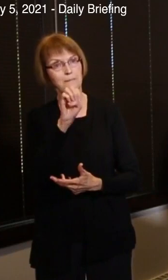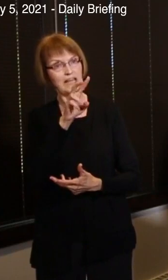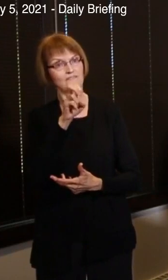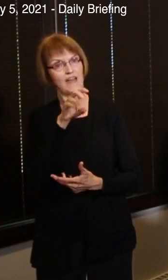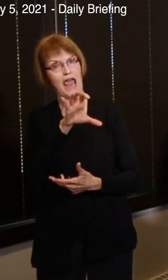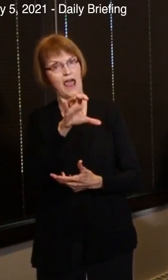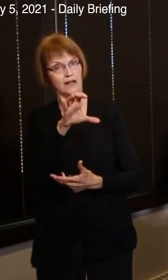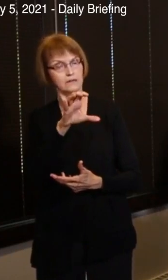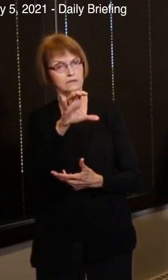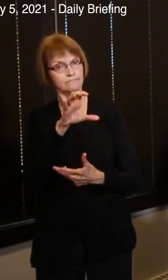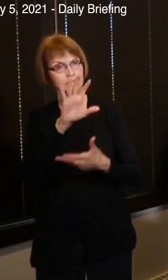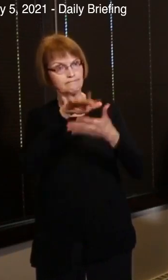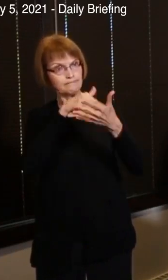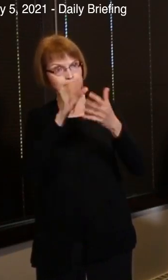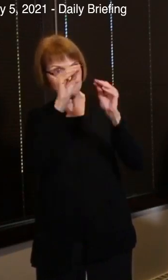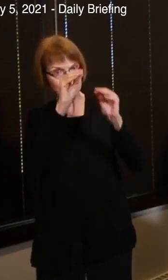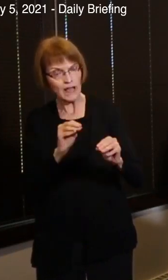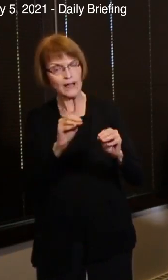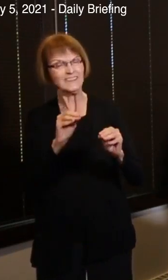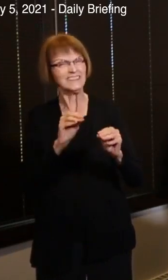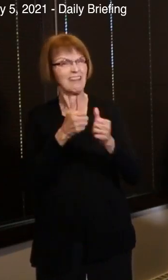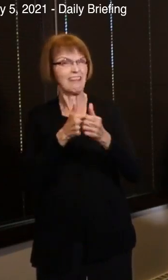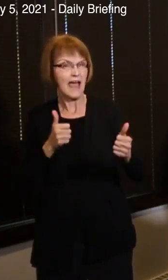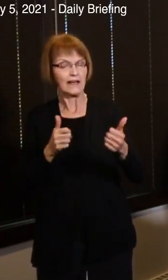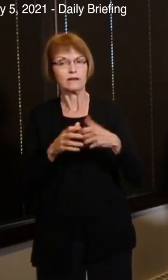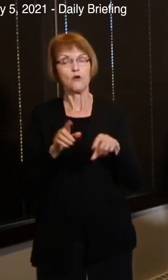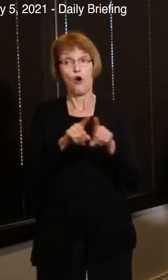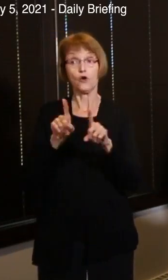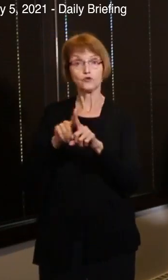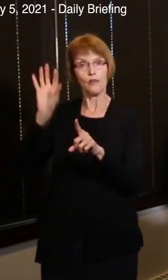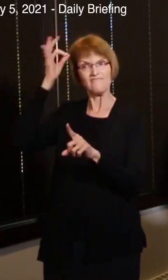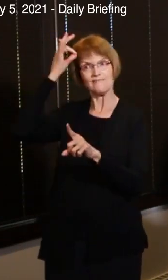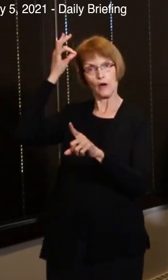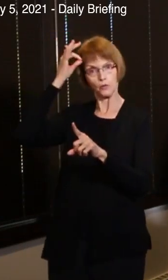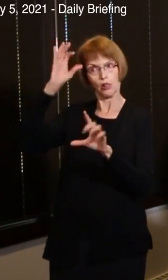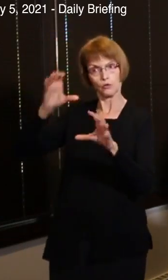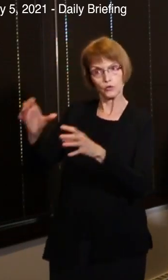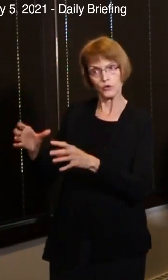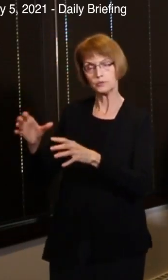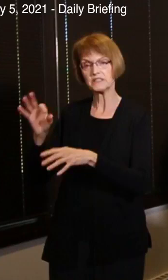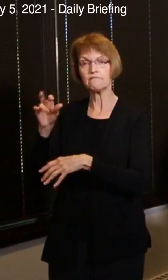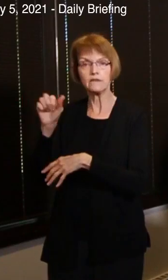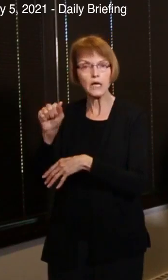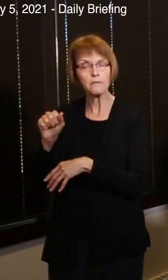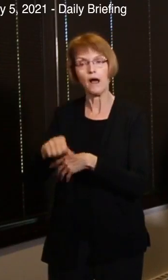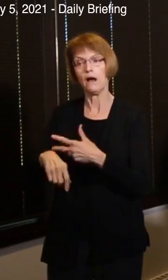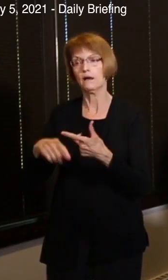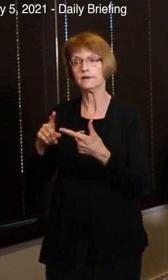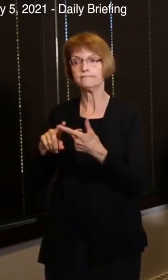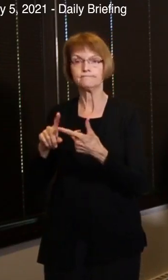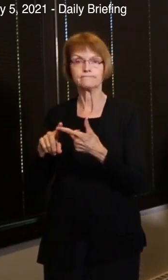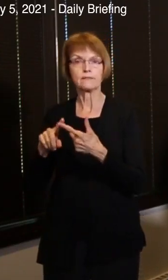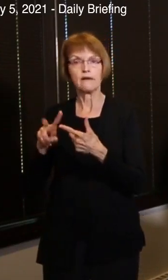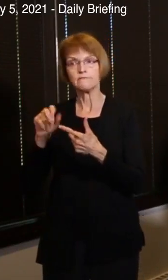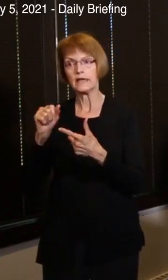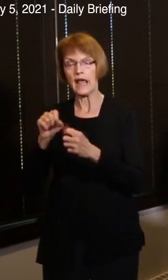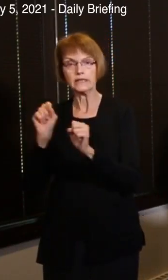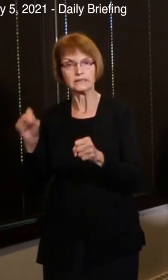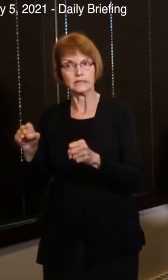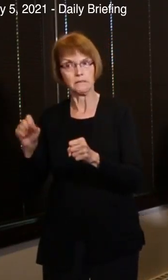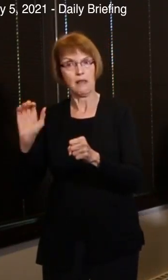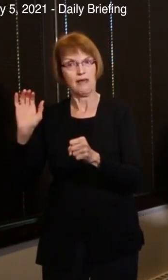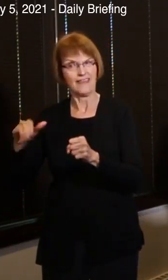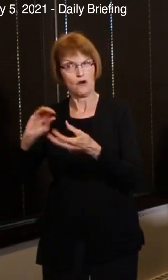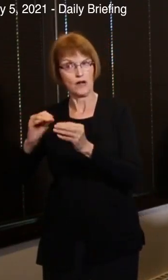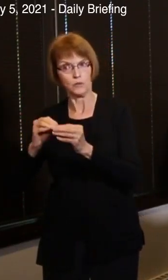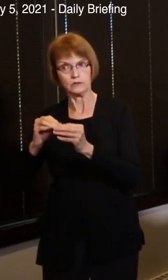also doesn't include vaccines from our federal partners, whether that's with FEMA or with the VA system,